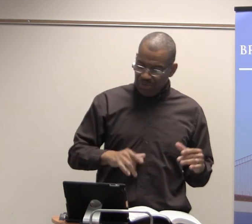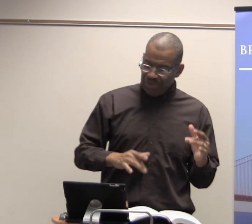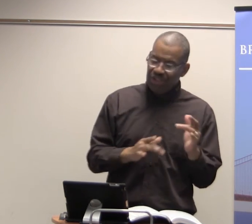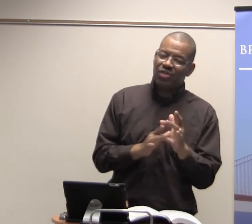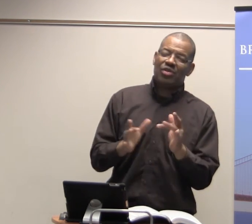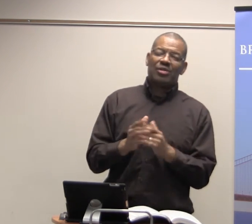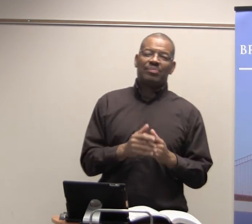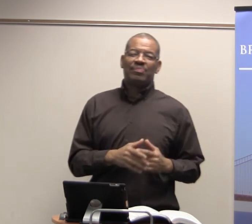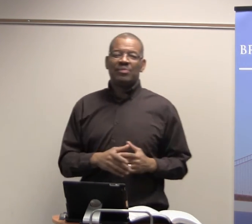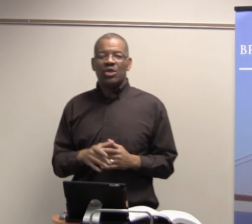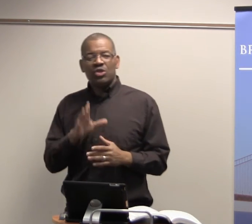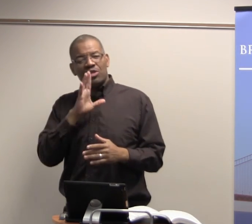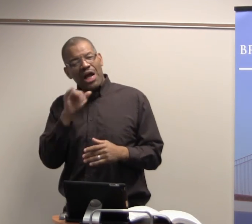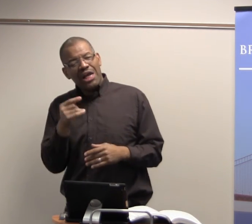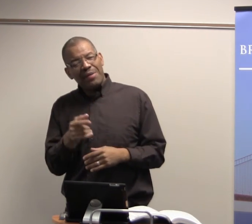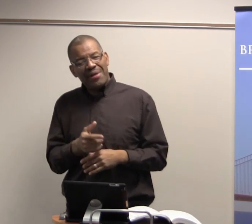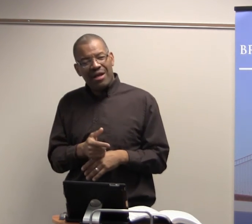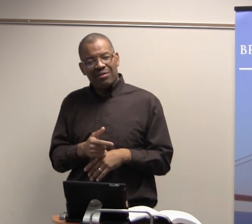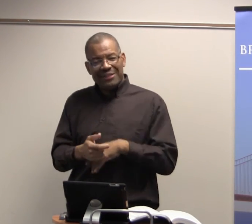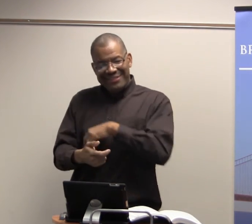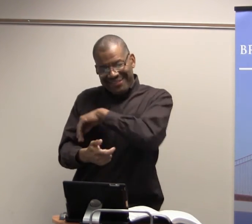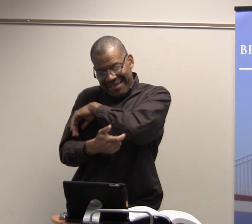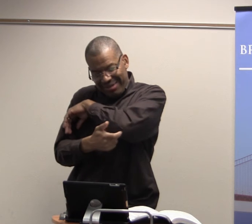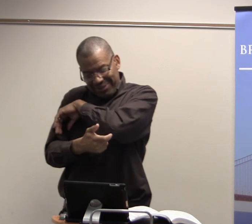Oh, Jesus. You're talking about tip.